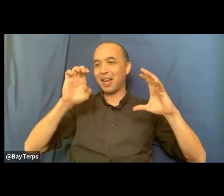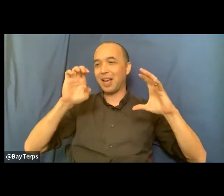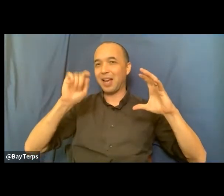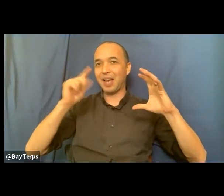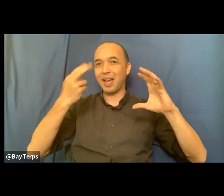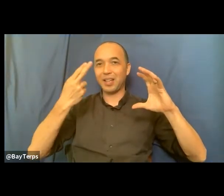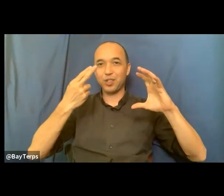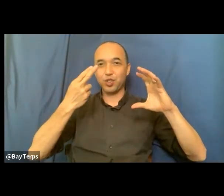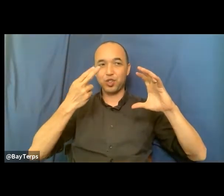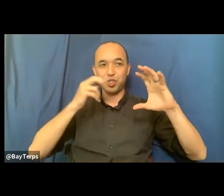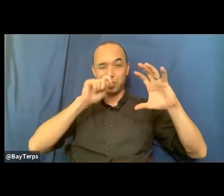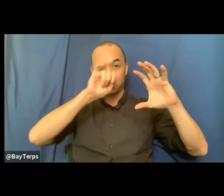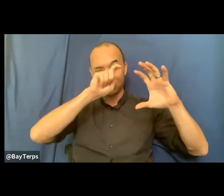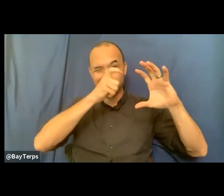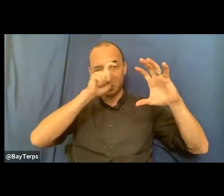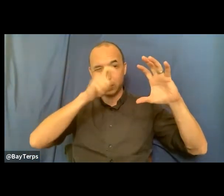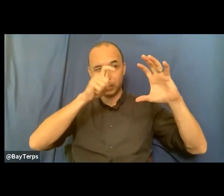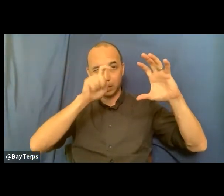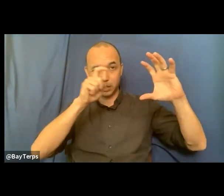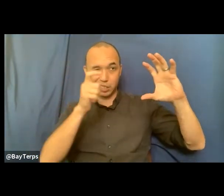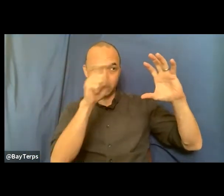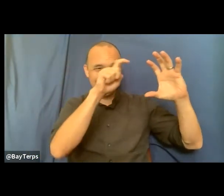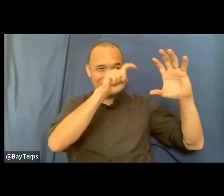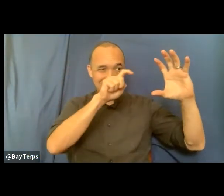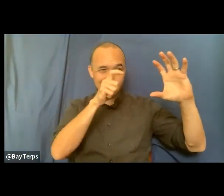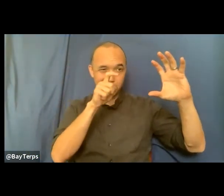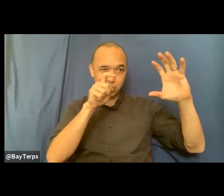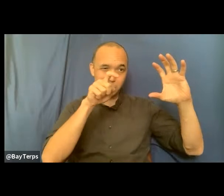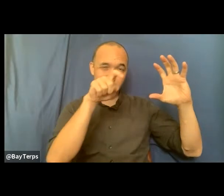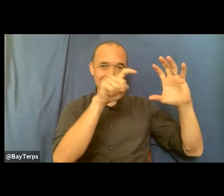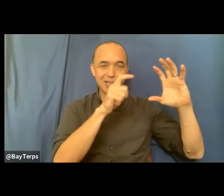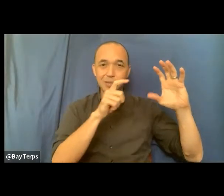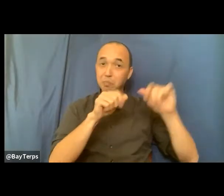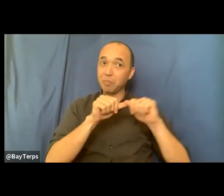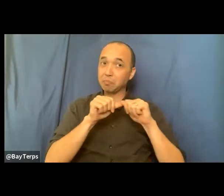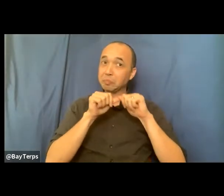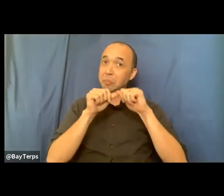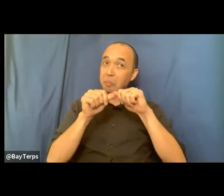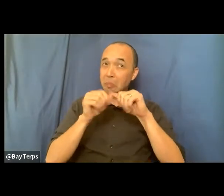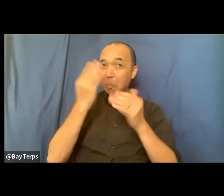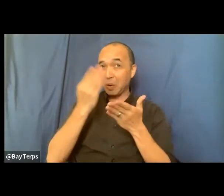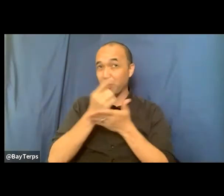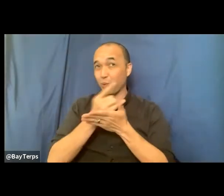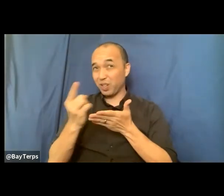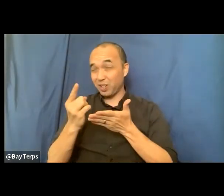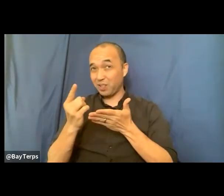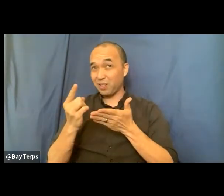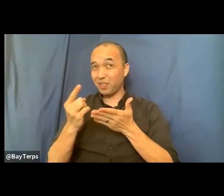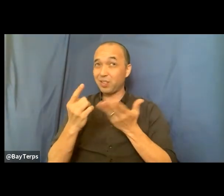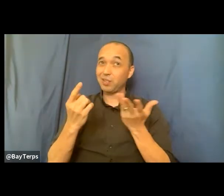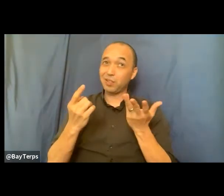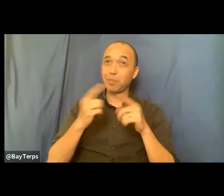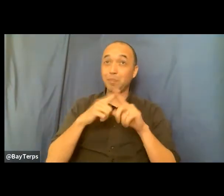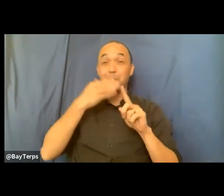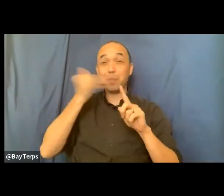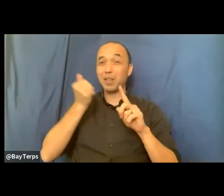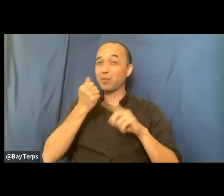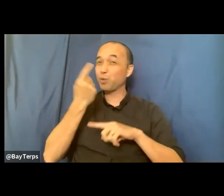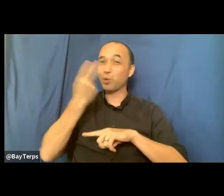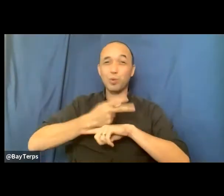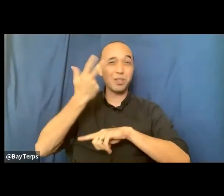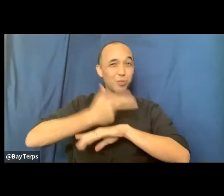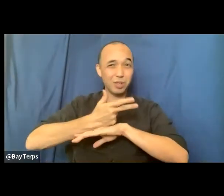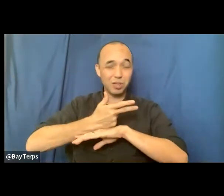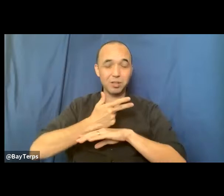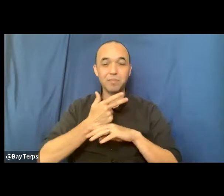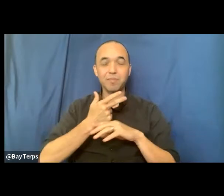even those look their best for the first 3 or 4 days. And you know, for jack-o'-lanterns, you always want to hollow it out first. For